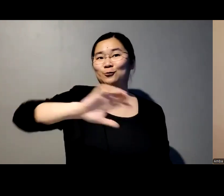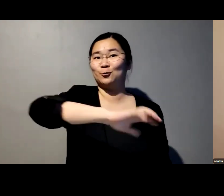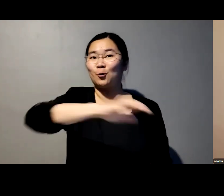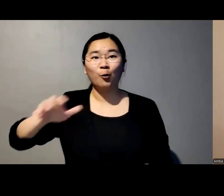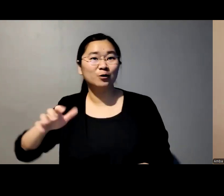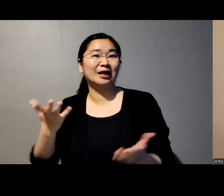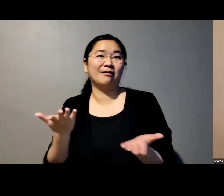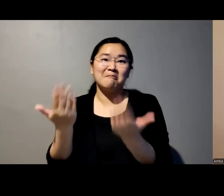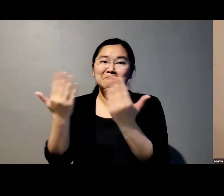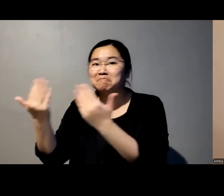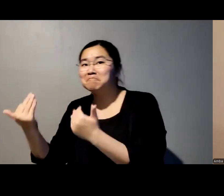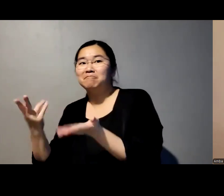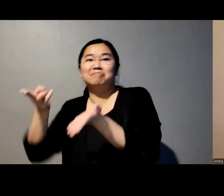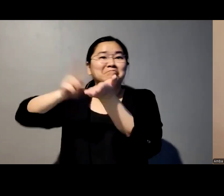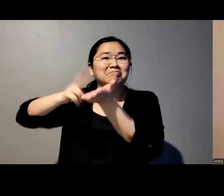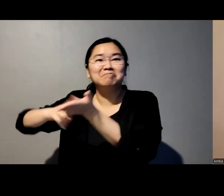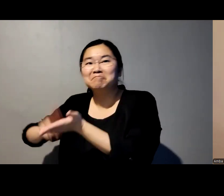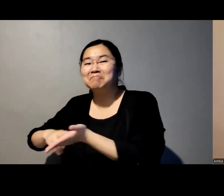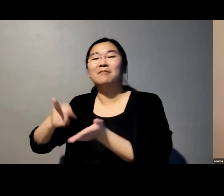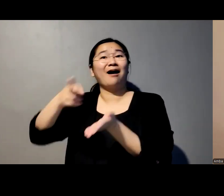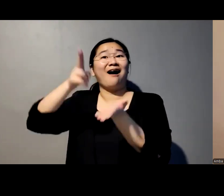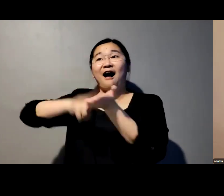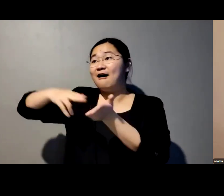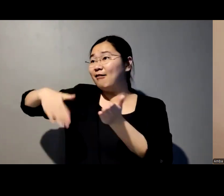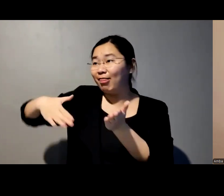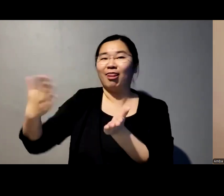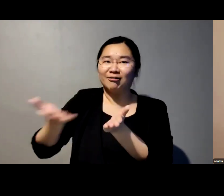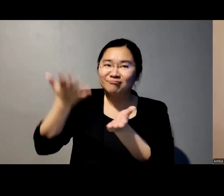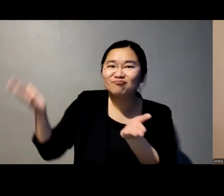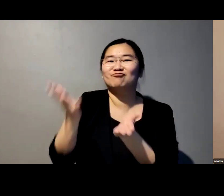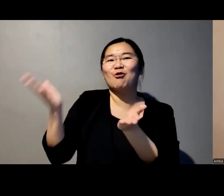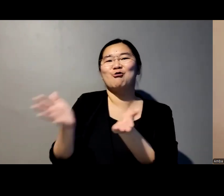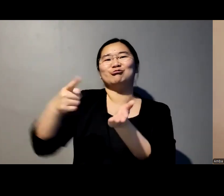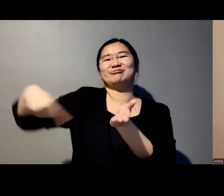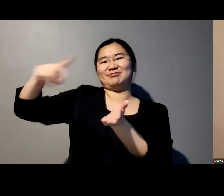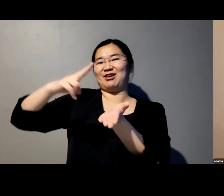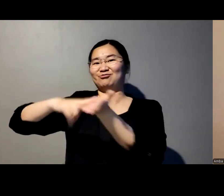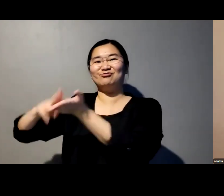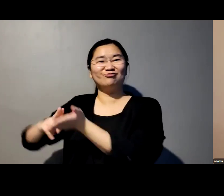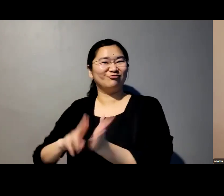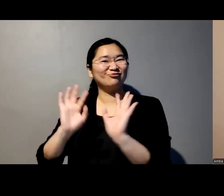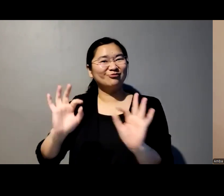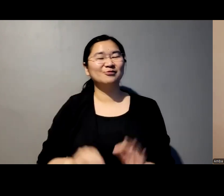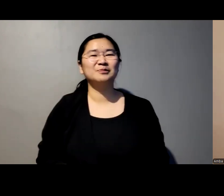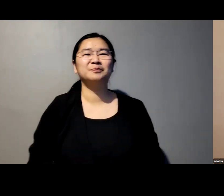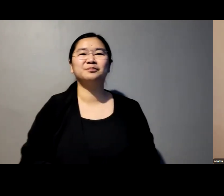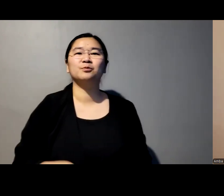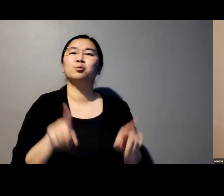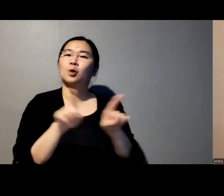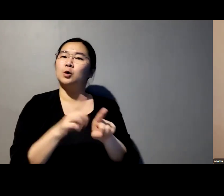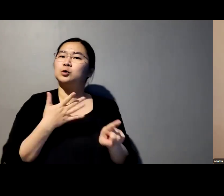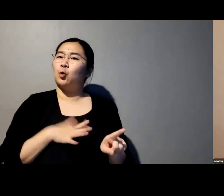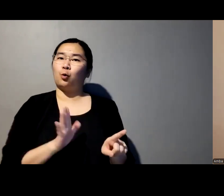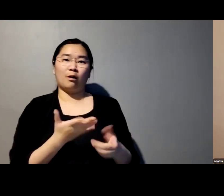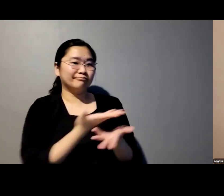Somalia about what happens when there is conflict and displacement, and what practical steps